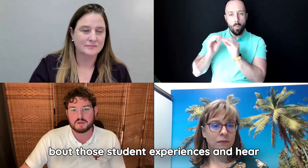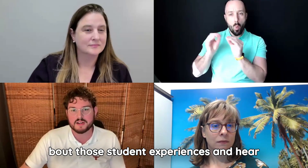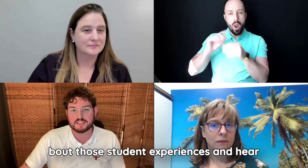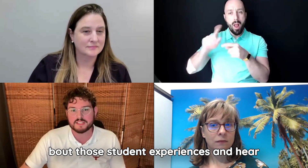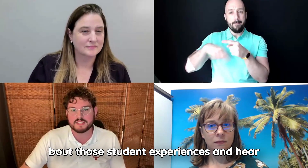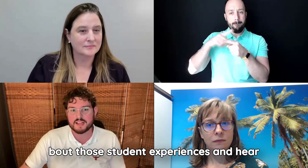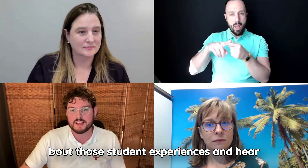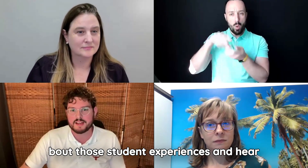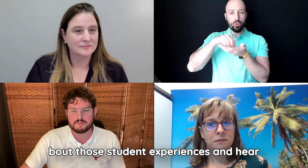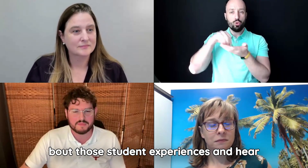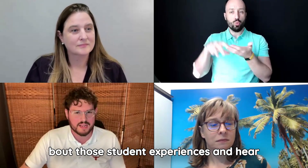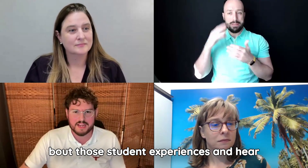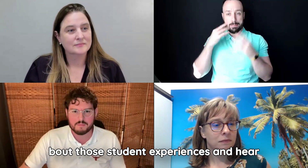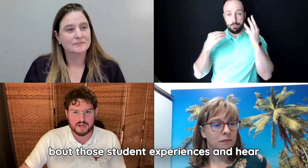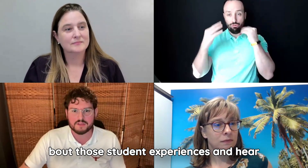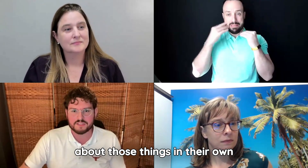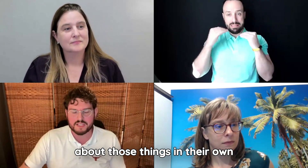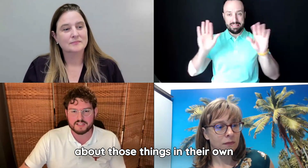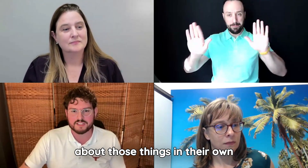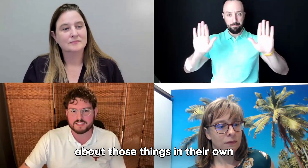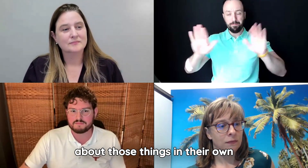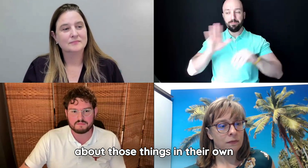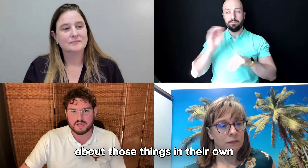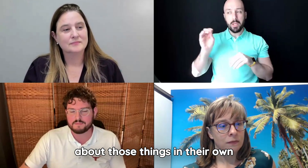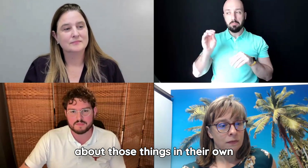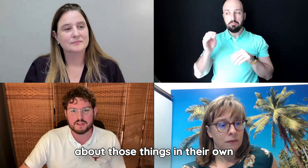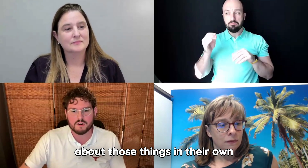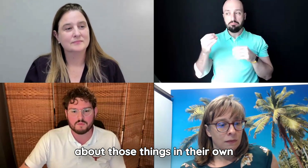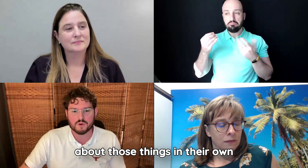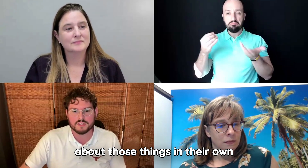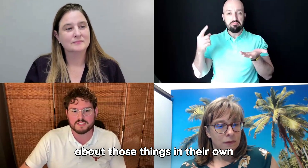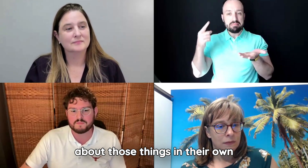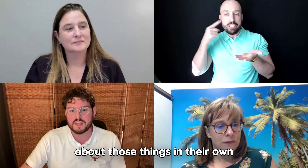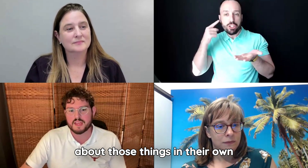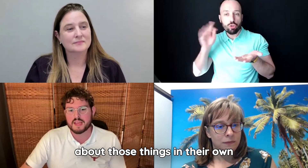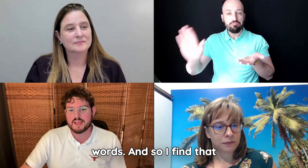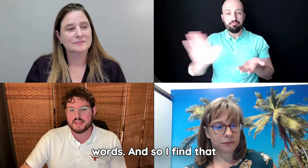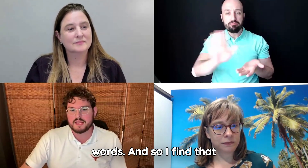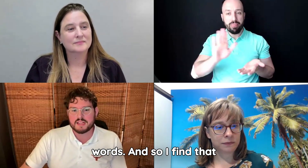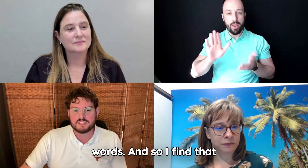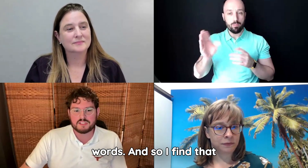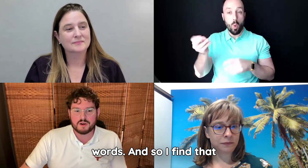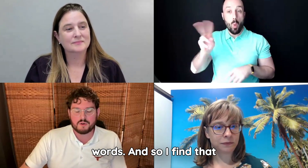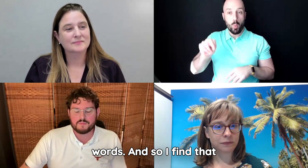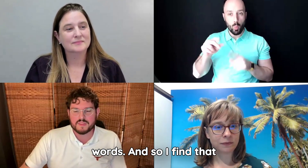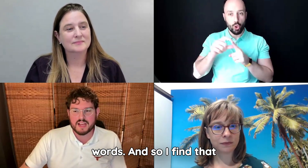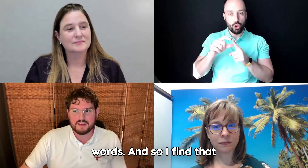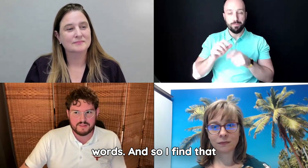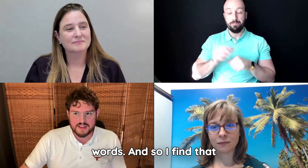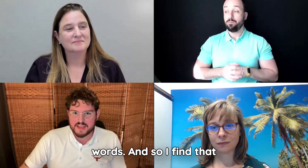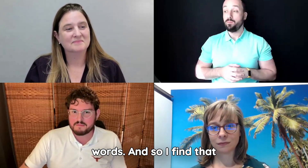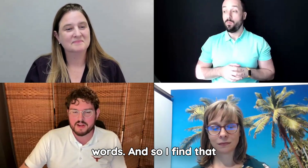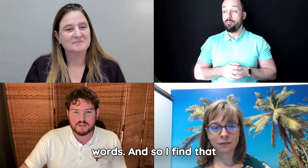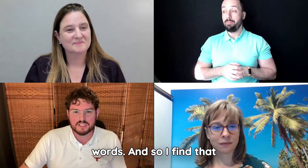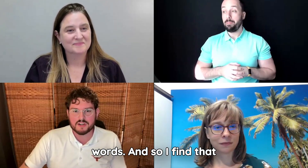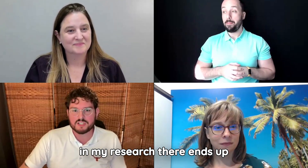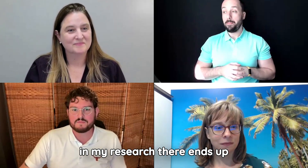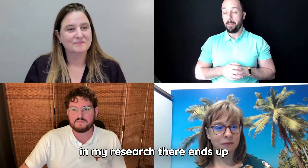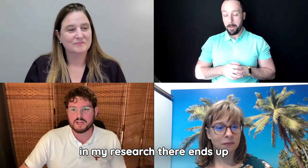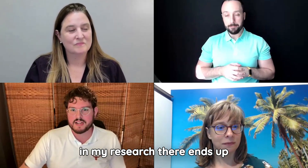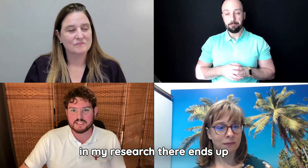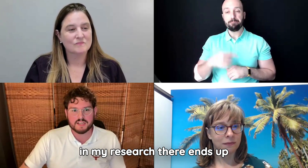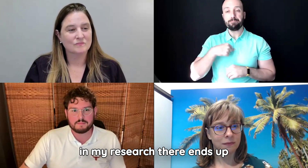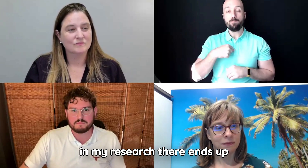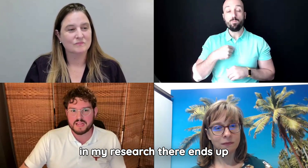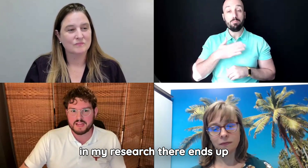student experiences and hear about those things in their own words. And so I find that in my